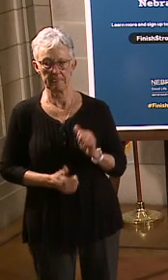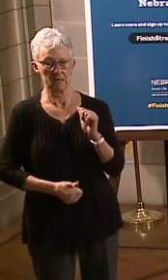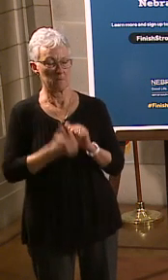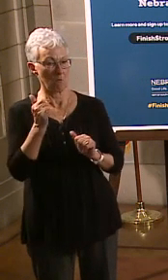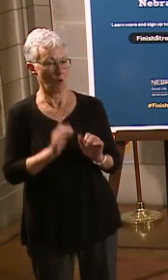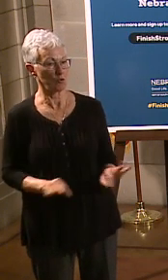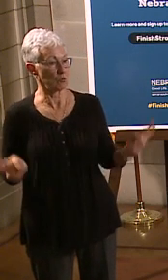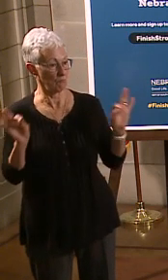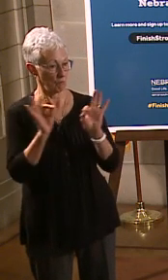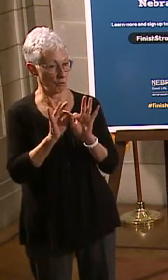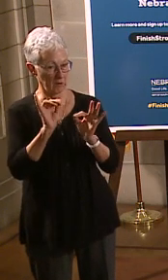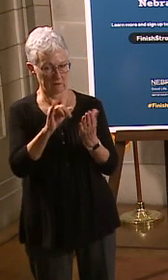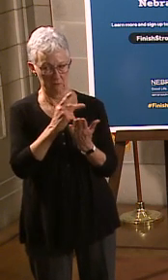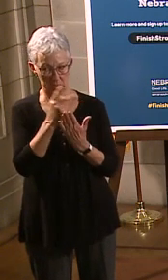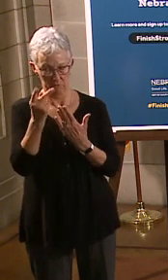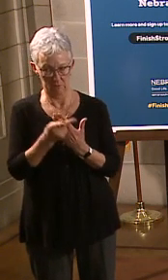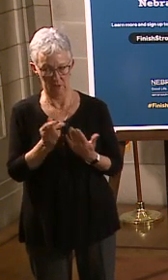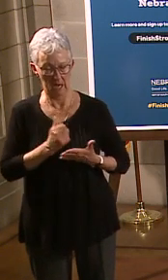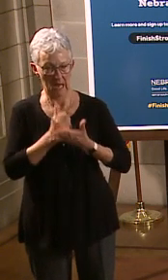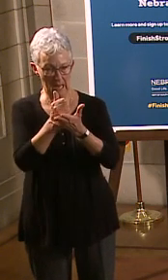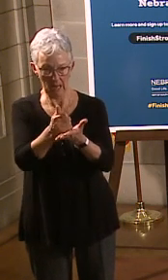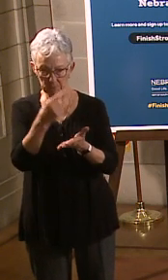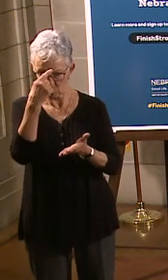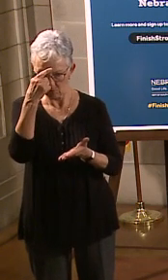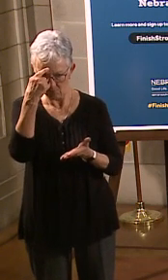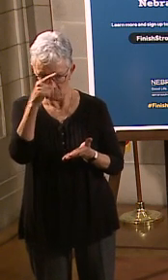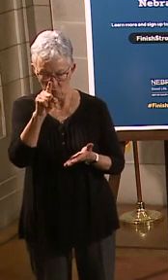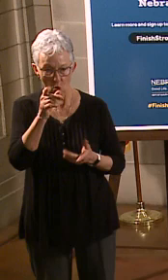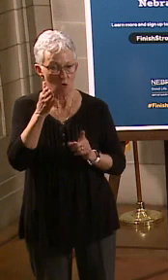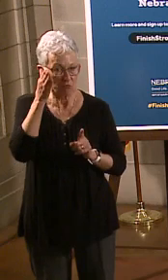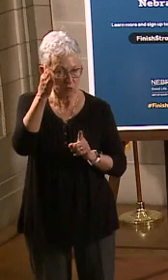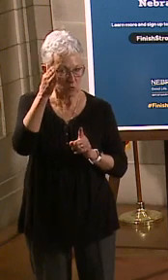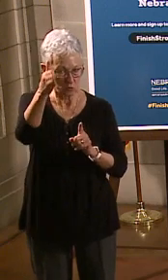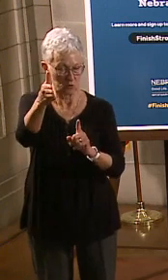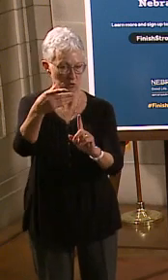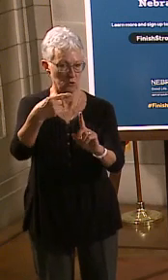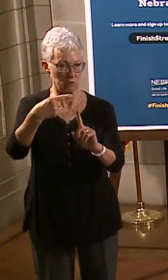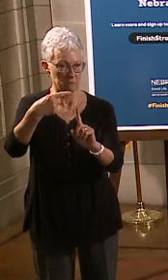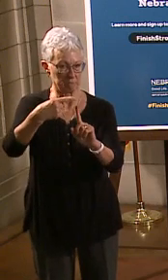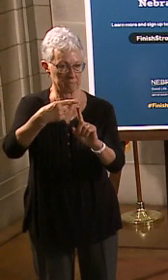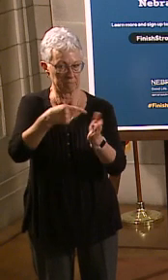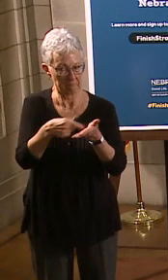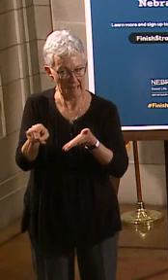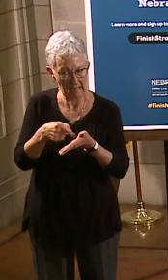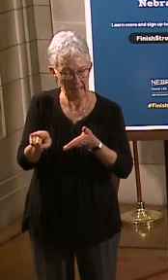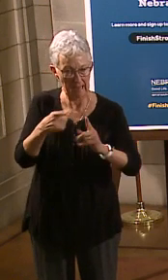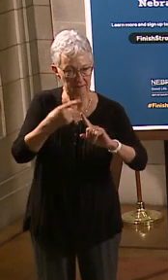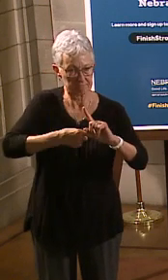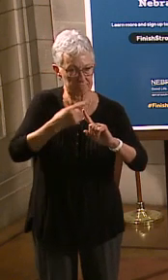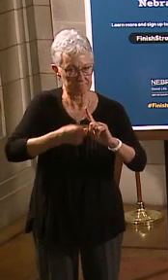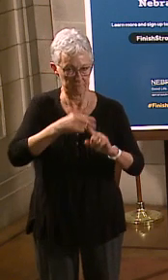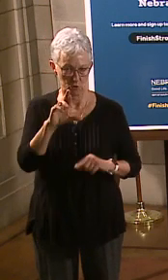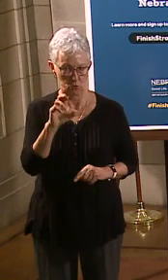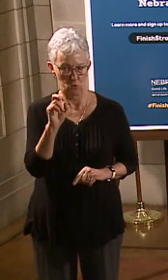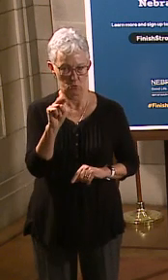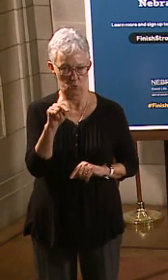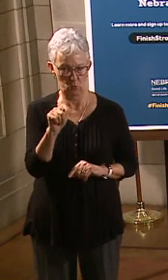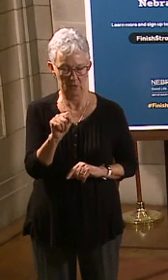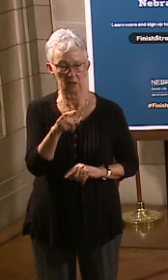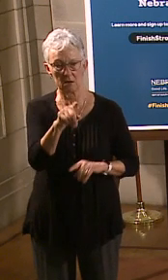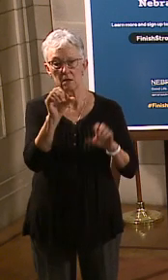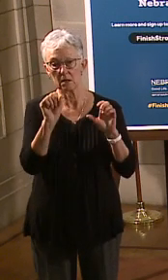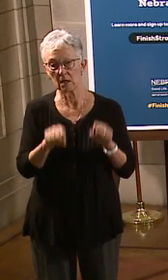program really does help with future rent in 3 months increments for those people who qualify and are in need. There's a 12-month